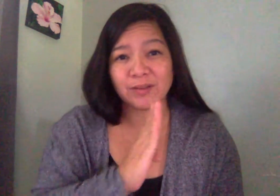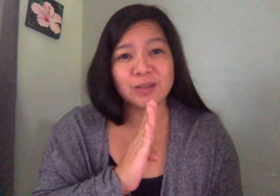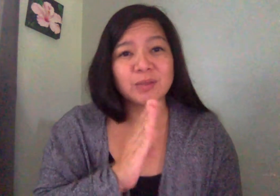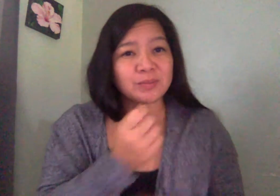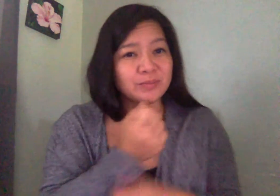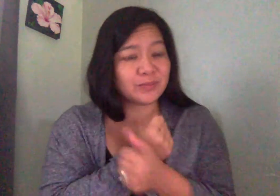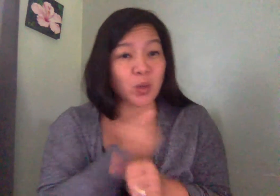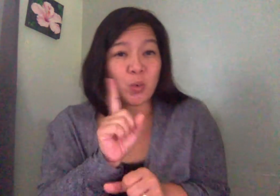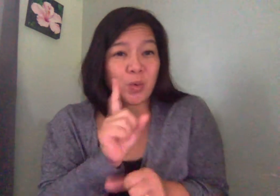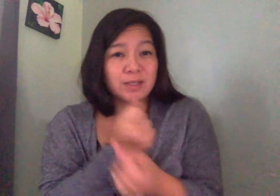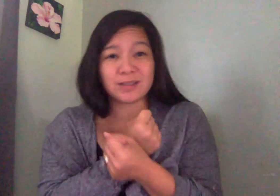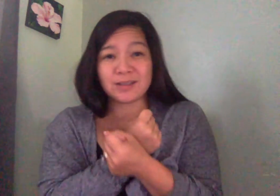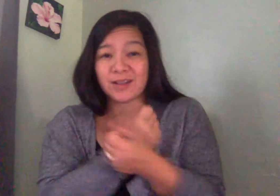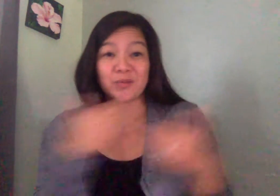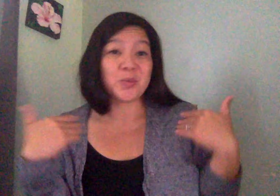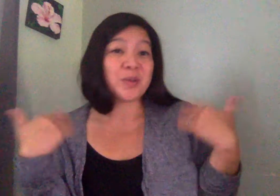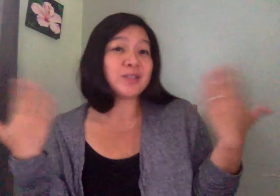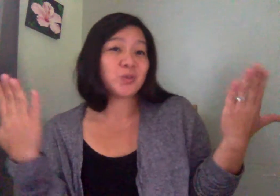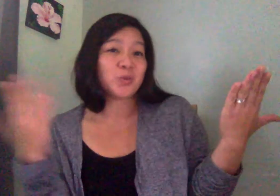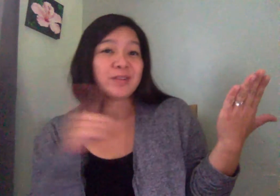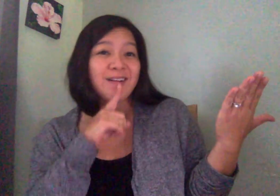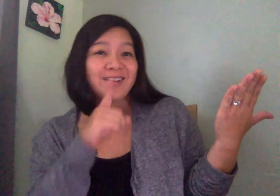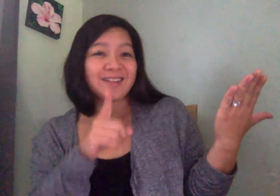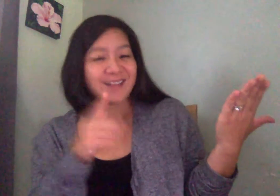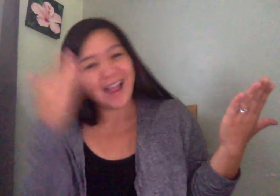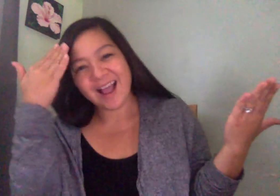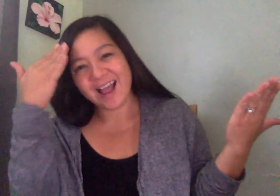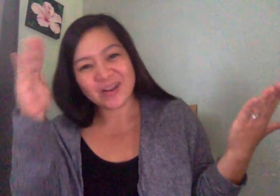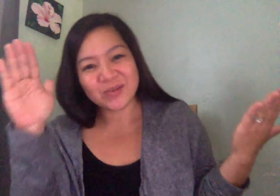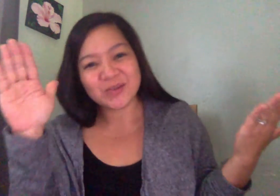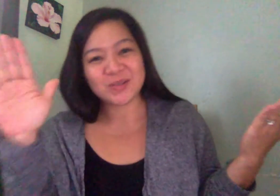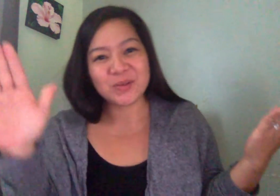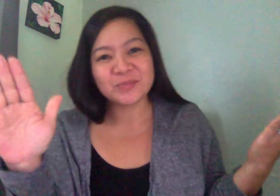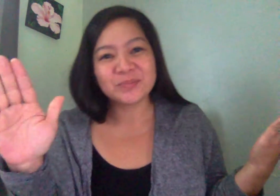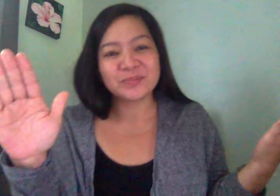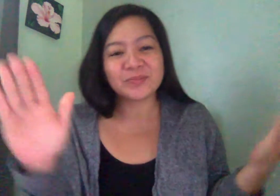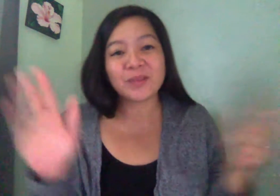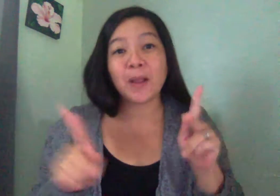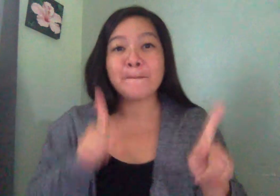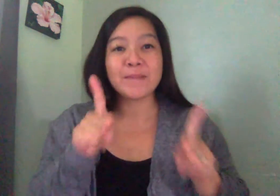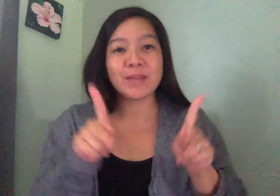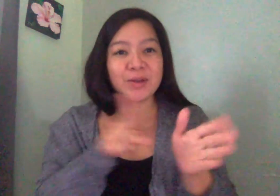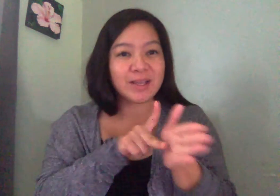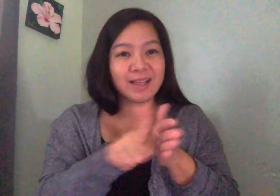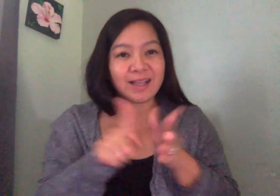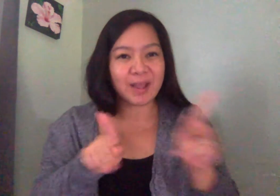love, y'all? Come on, I don't know. What's the truth, y'all? Come on, I don't know. What's the love, y'all? Again.